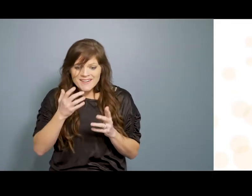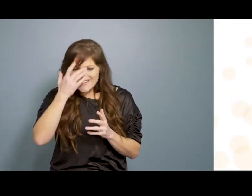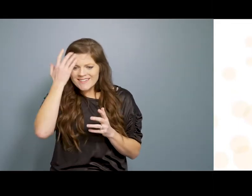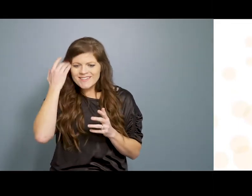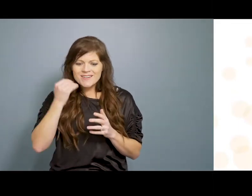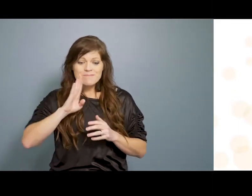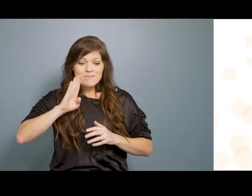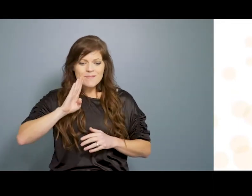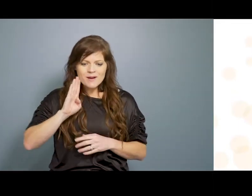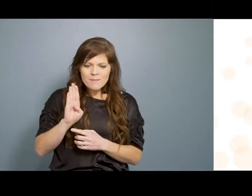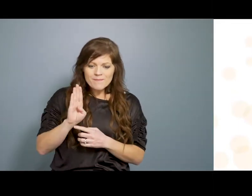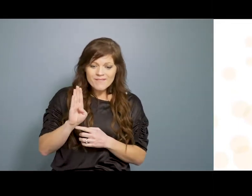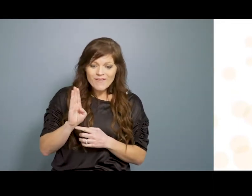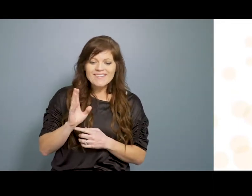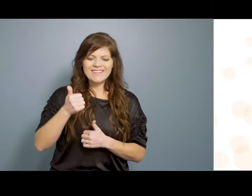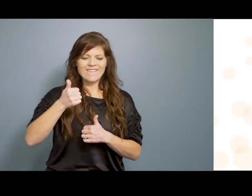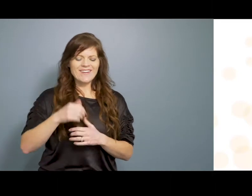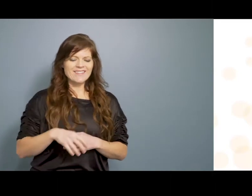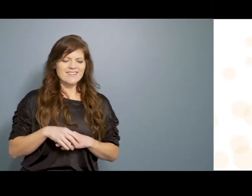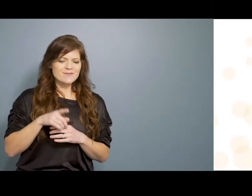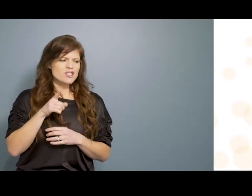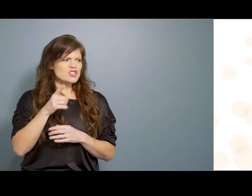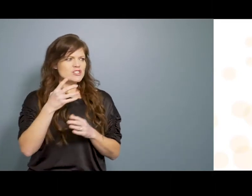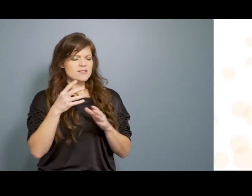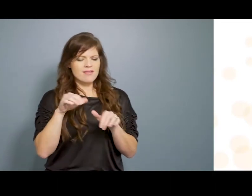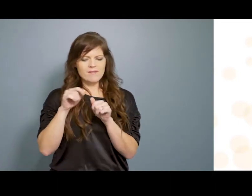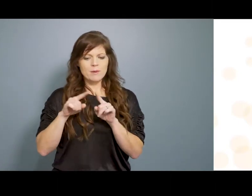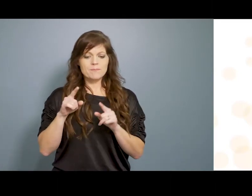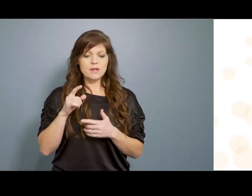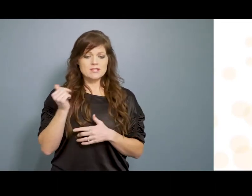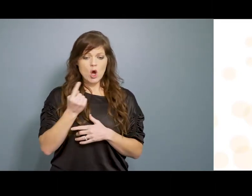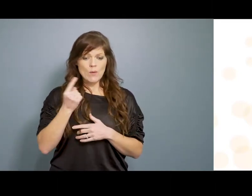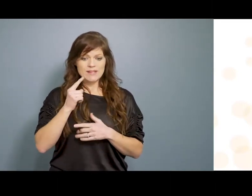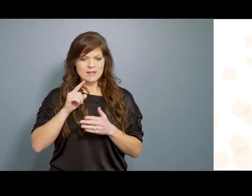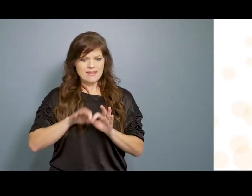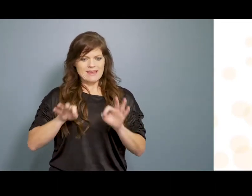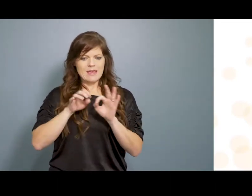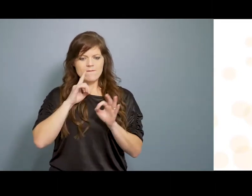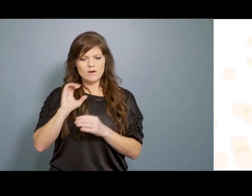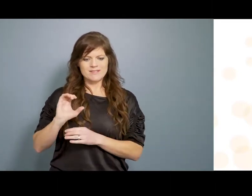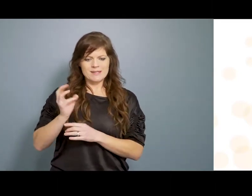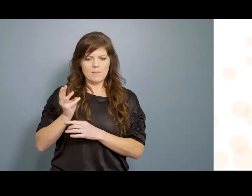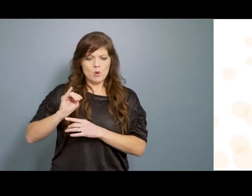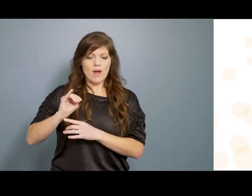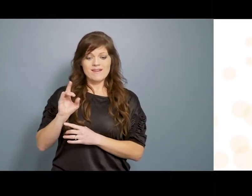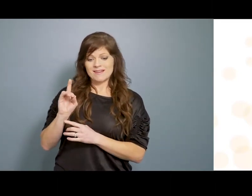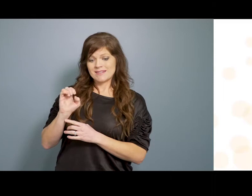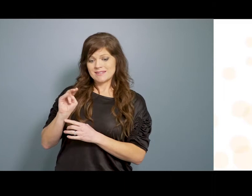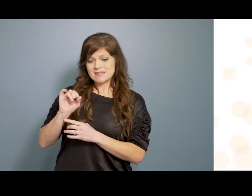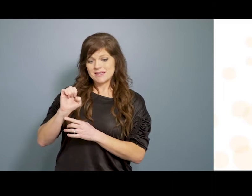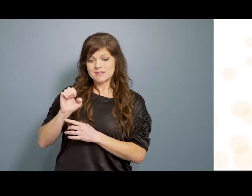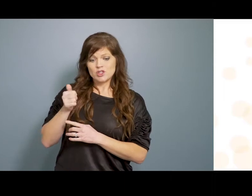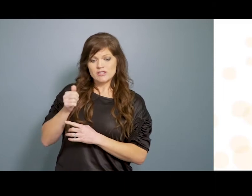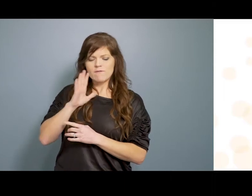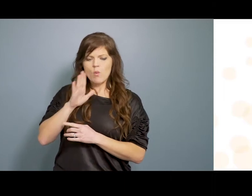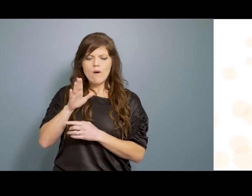FY21 budget, enrollment and retention are always the keys for CWI. Denise will cover that a little bit later,